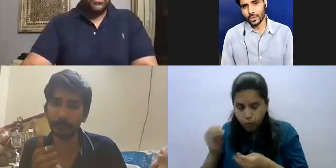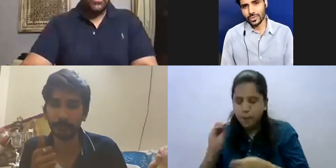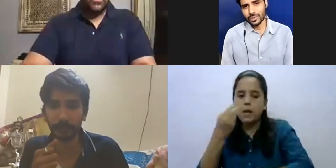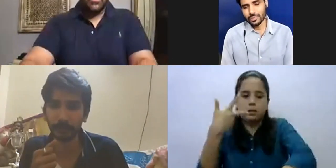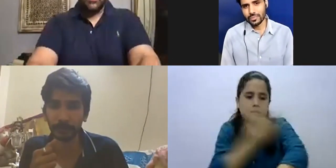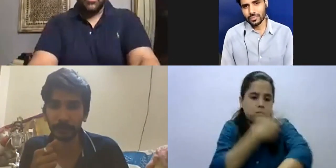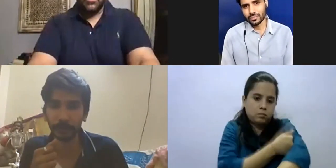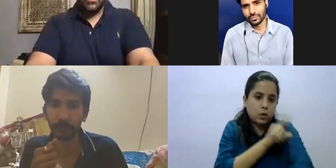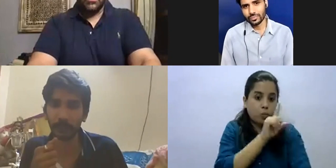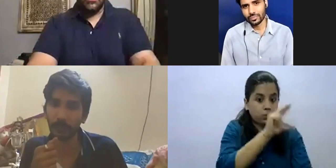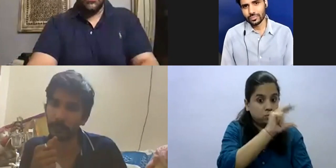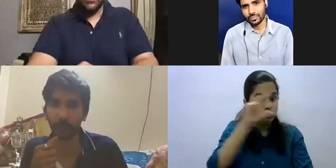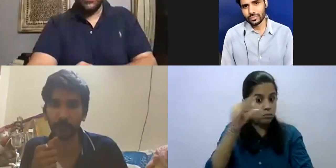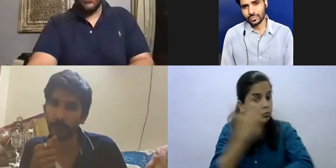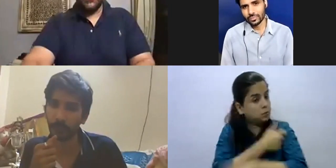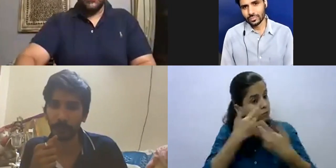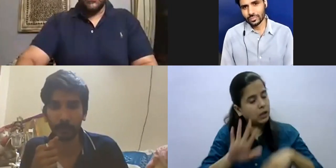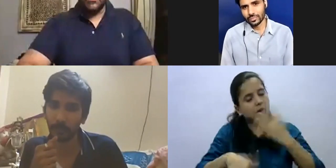Second dose.